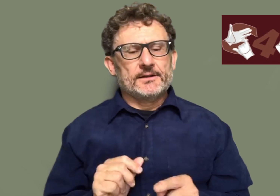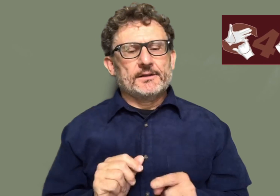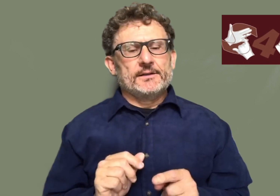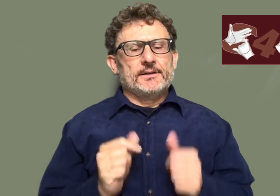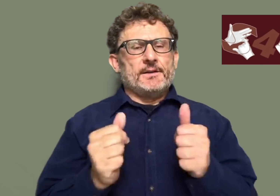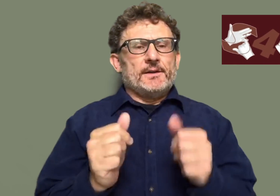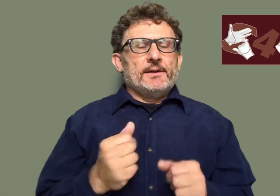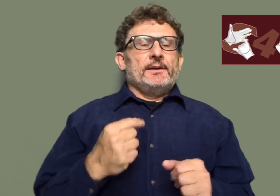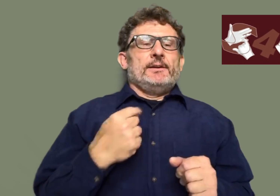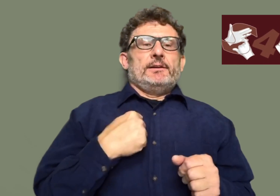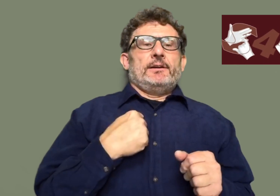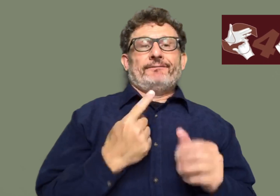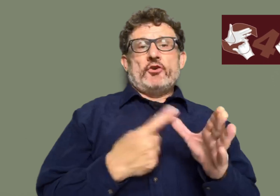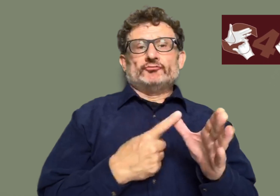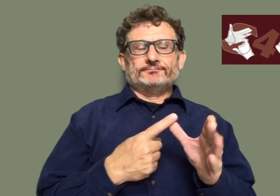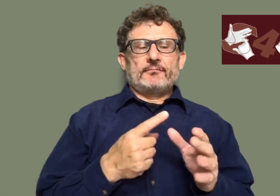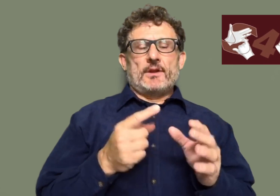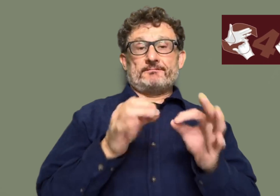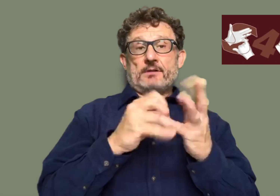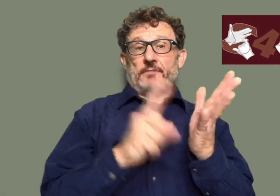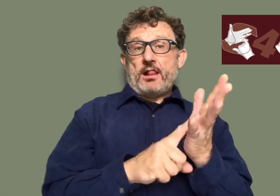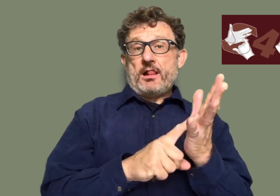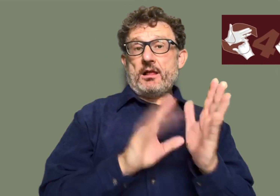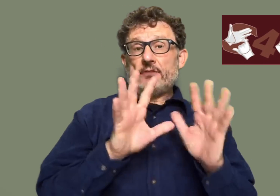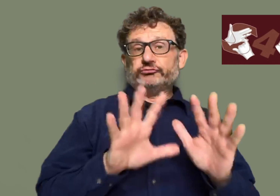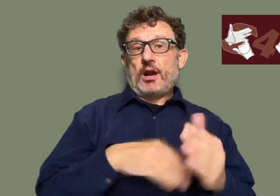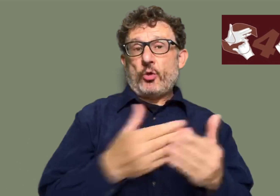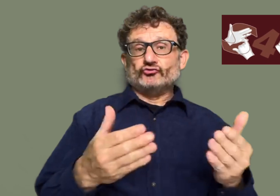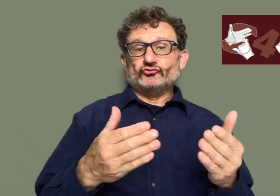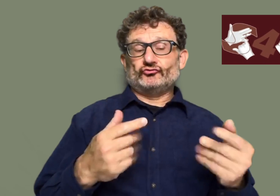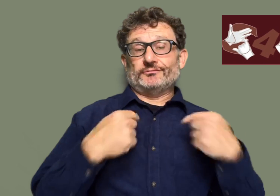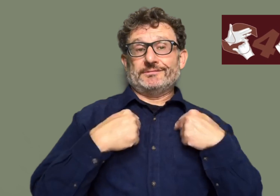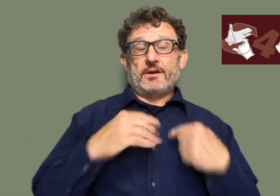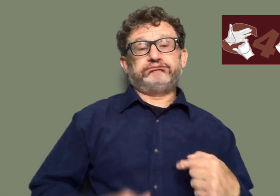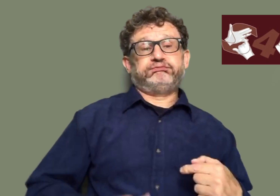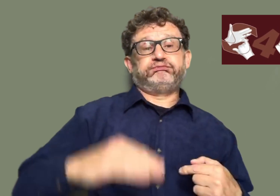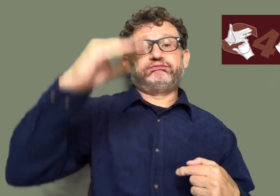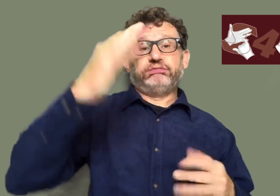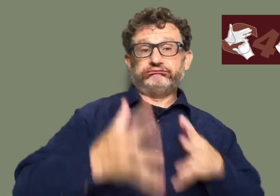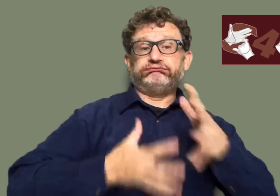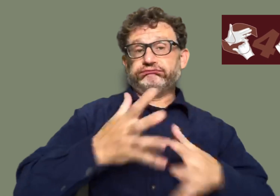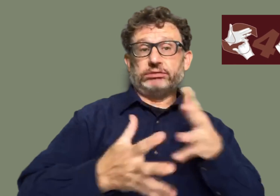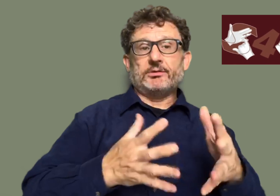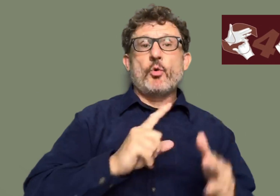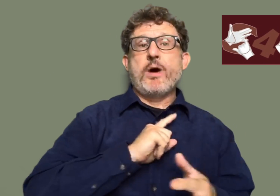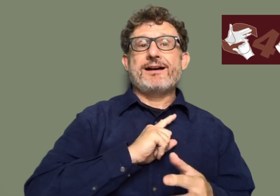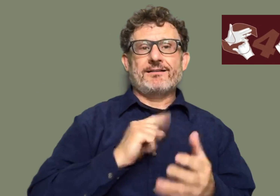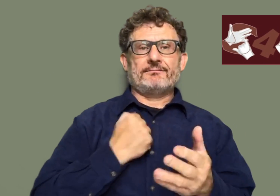sign. Now, first of all, I want to think about the use of BSL. So I grew up using BSL.